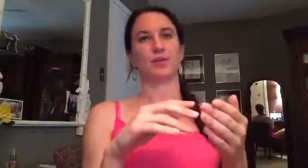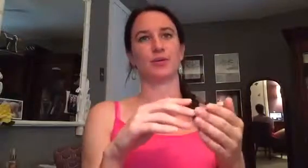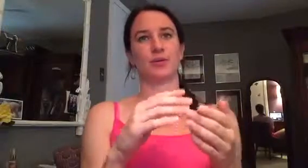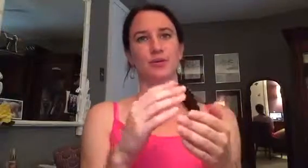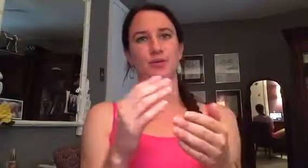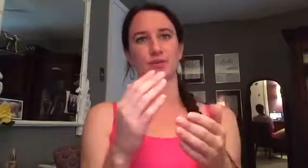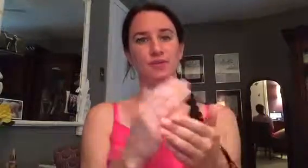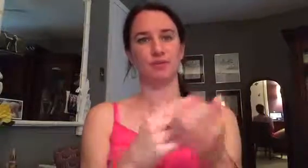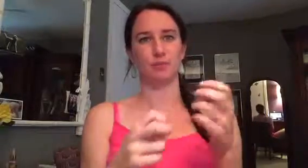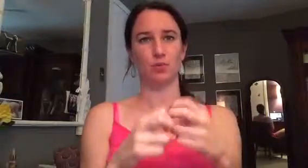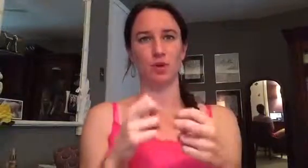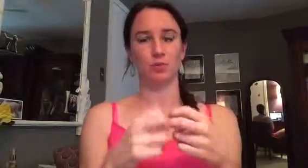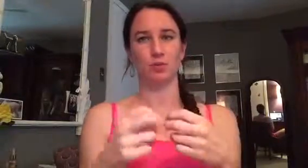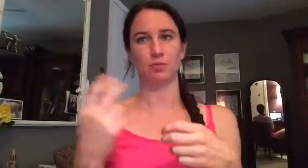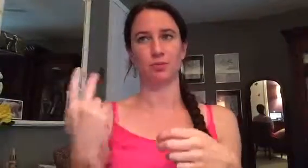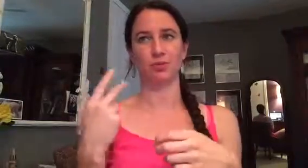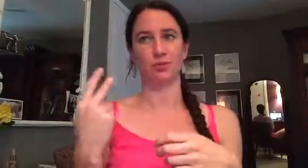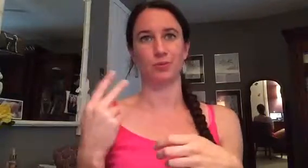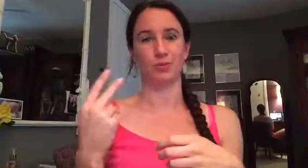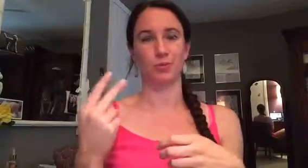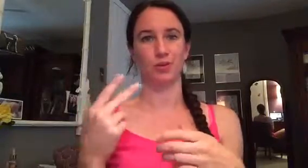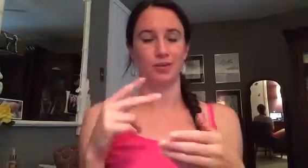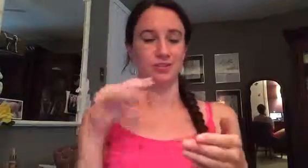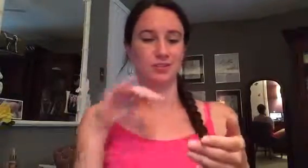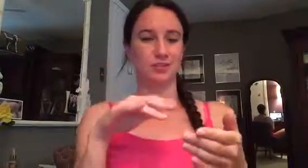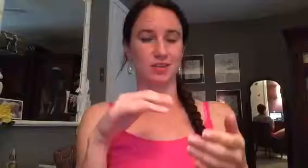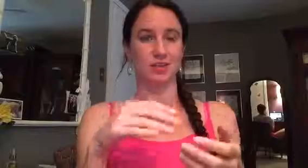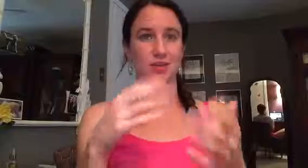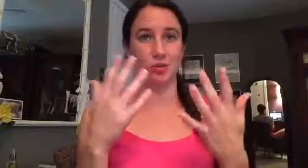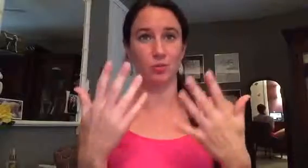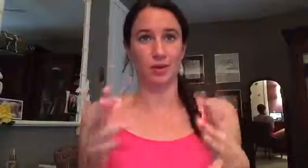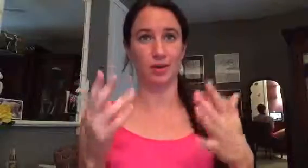and we'll use them to solve some actual problems.